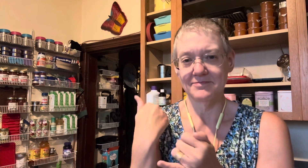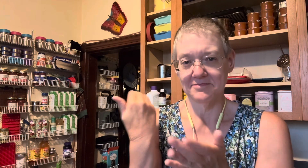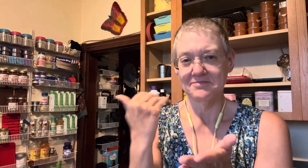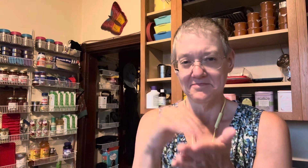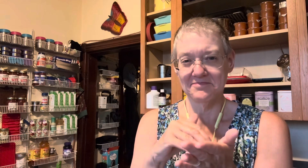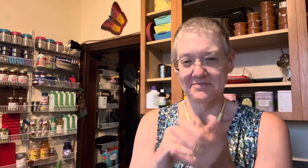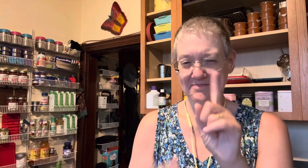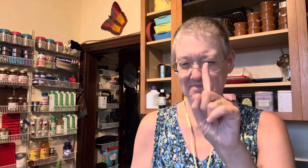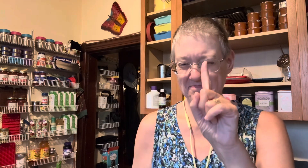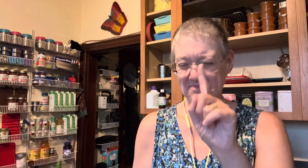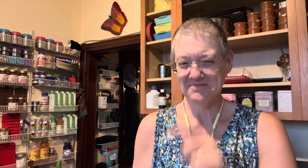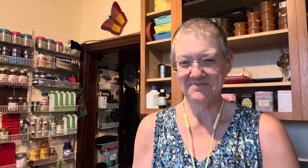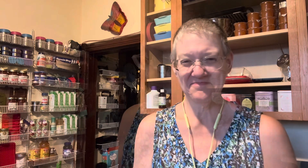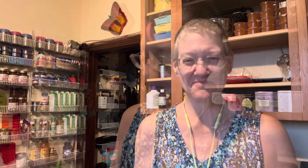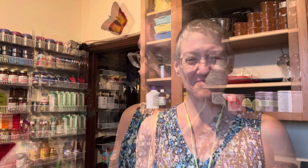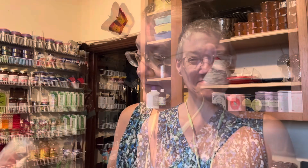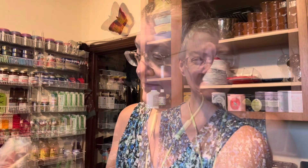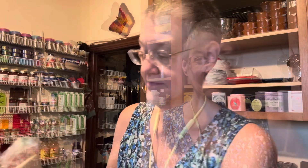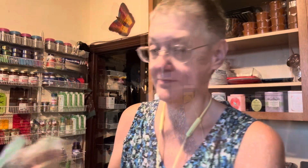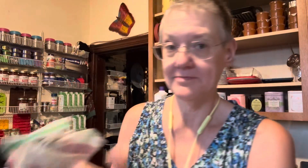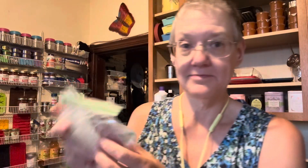Let me show you the foods.